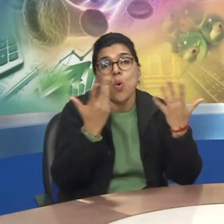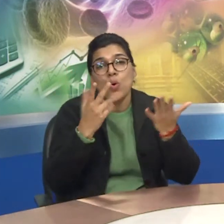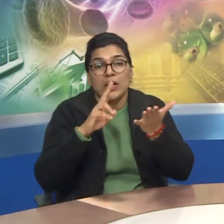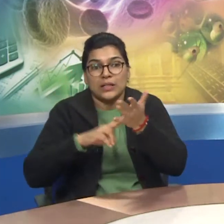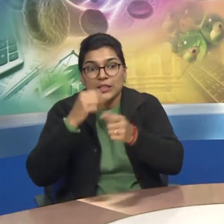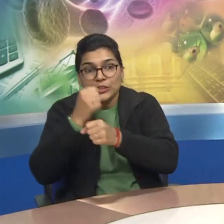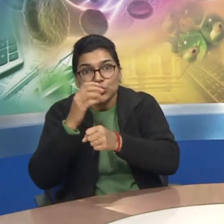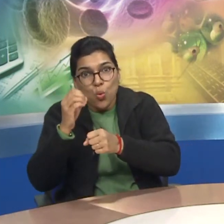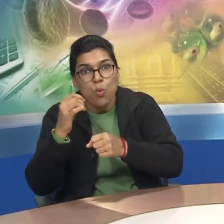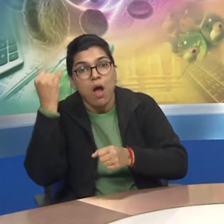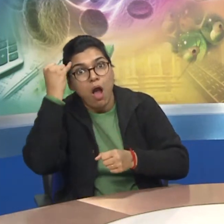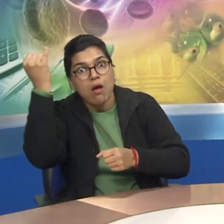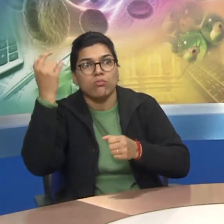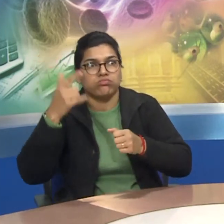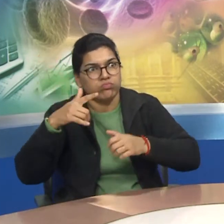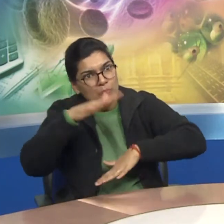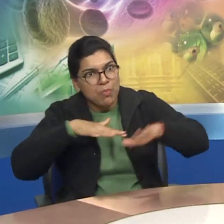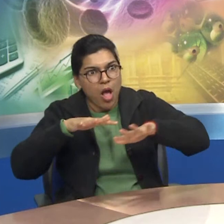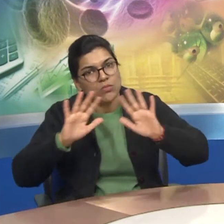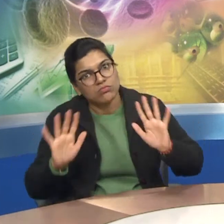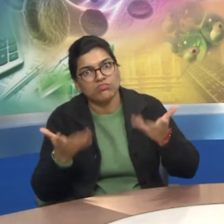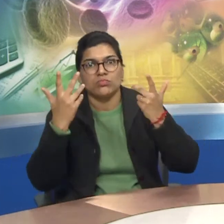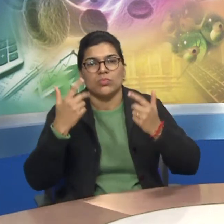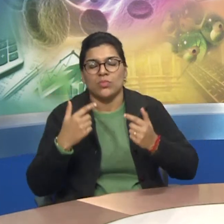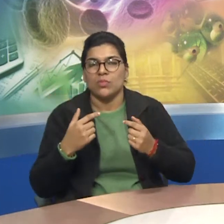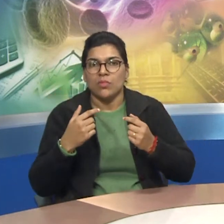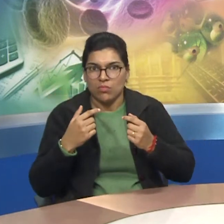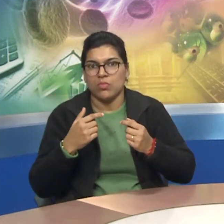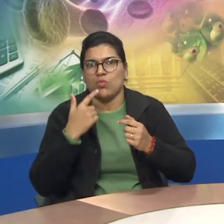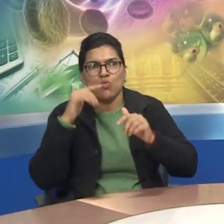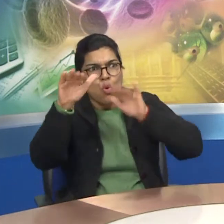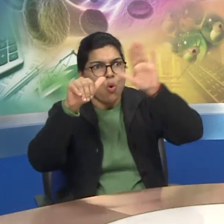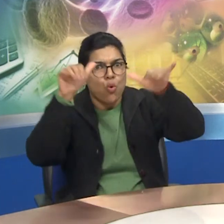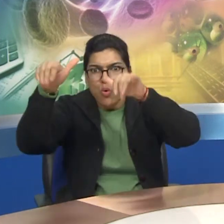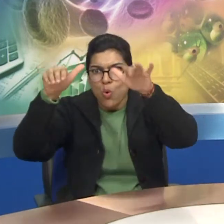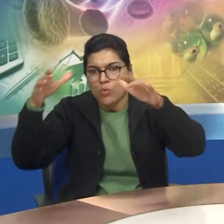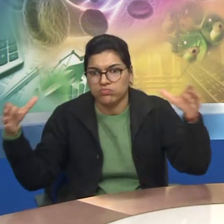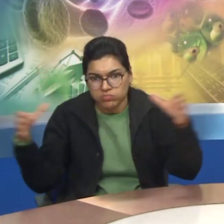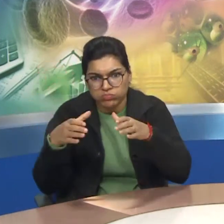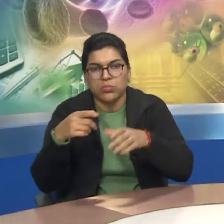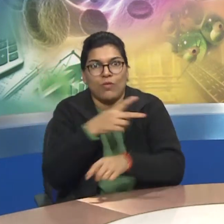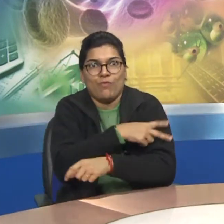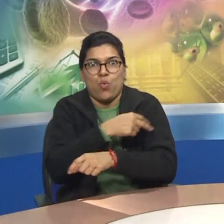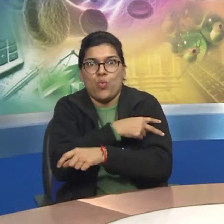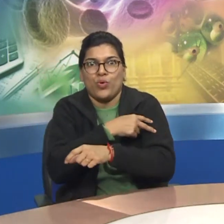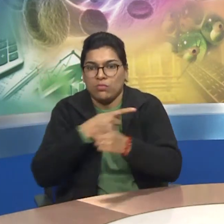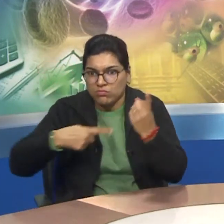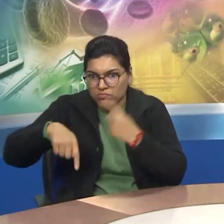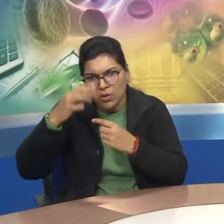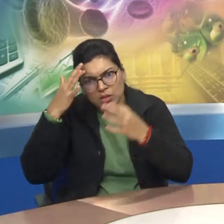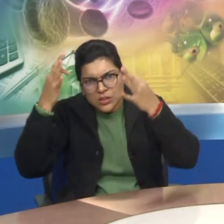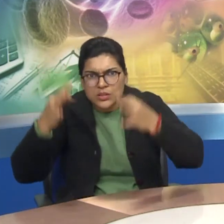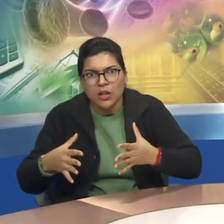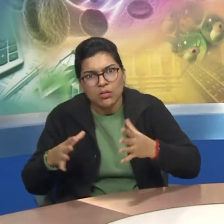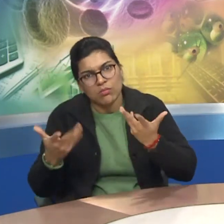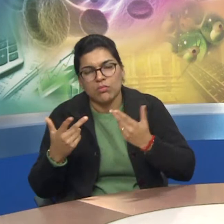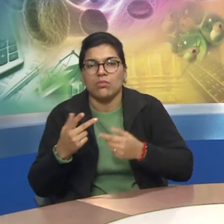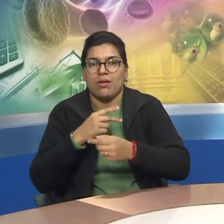Volunteer to support the initiatives launched by the government and NGOs for